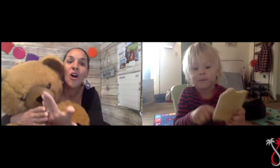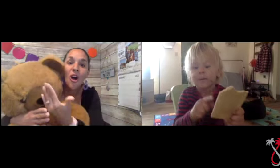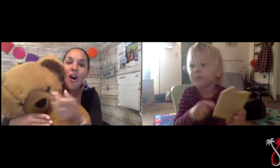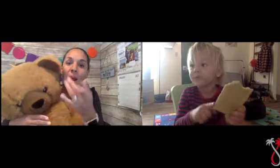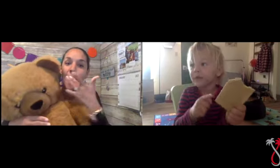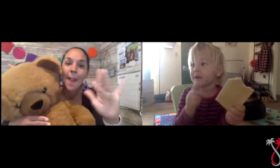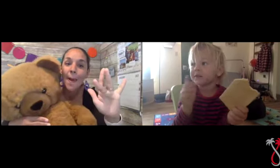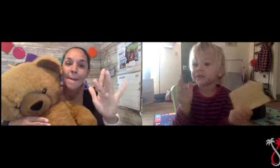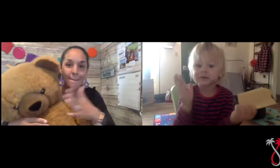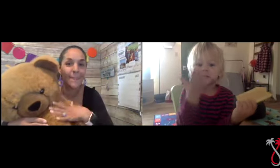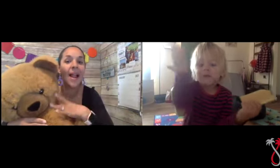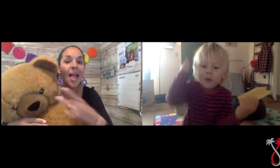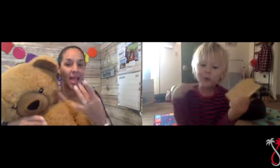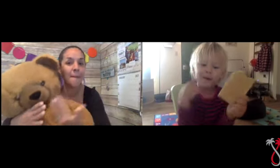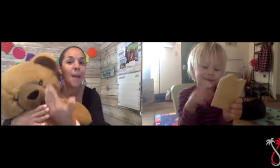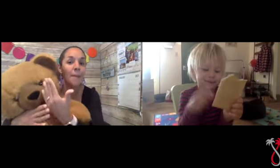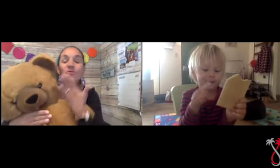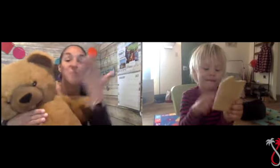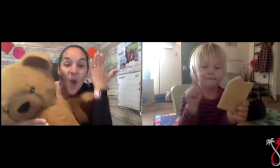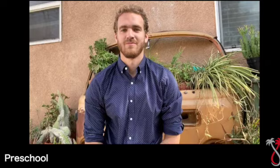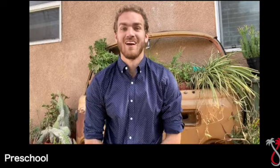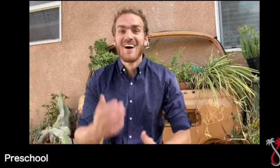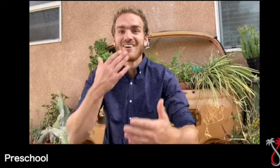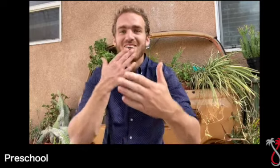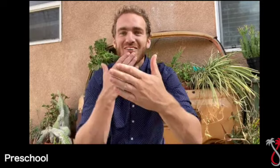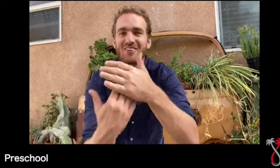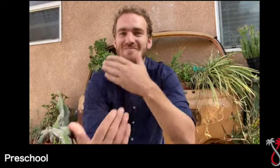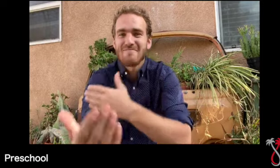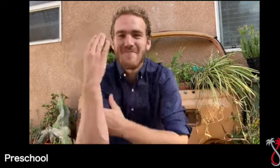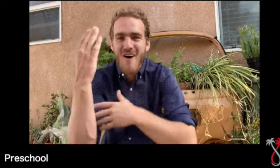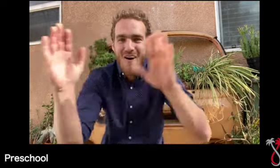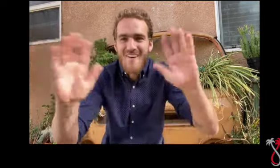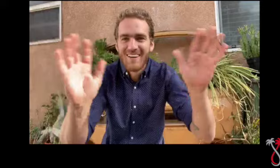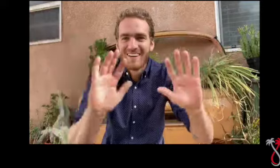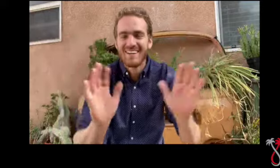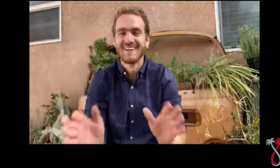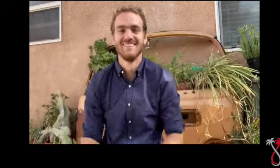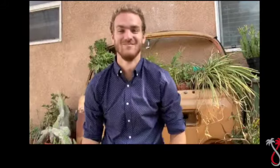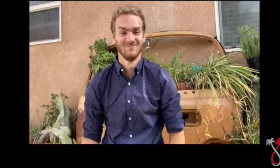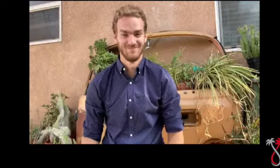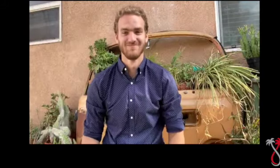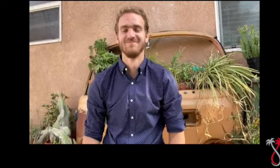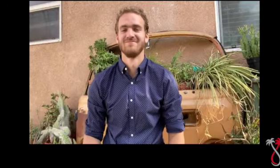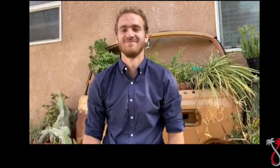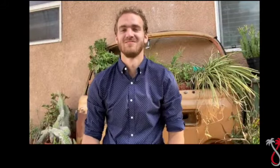eating Pop-Tarts, good morning. Good morning, hello, ready?